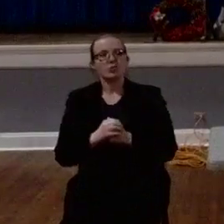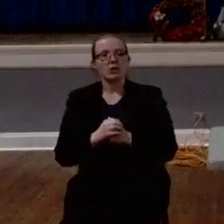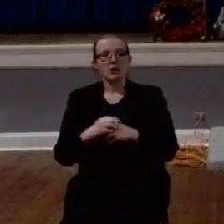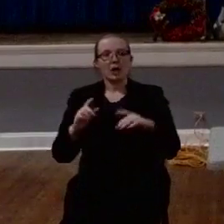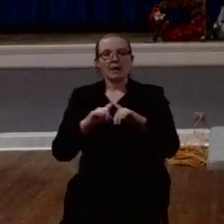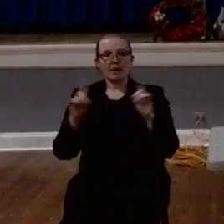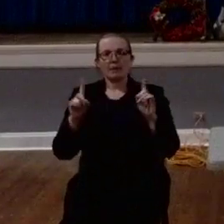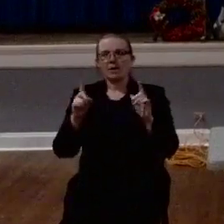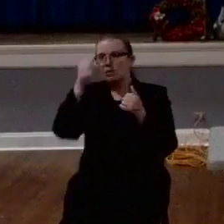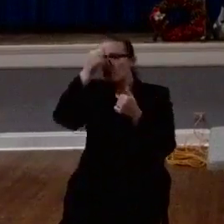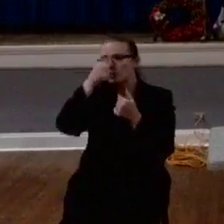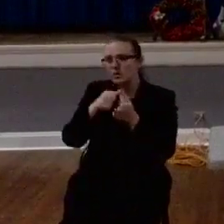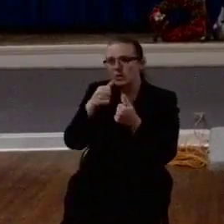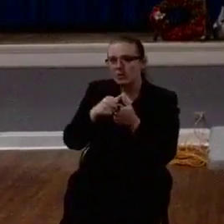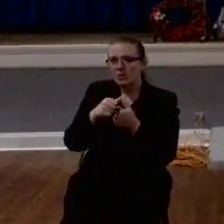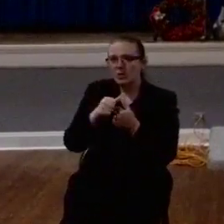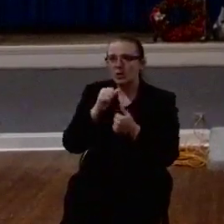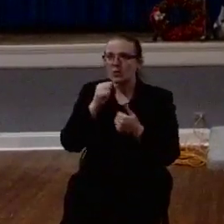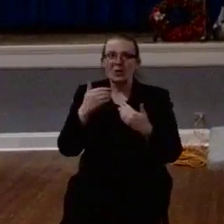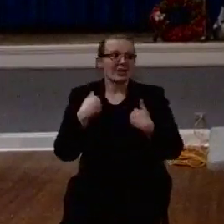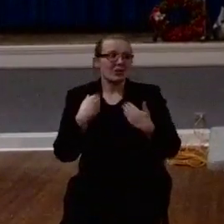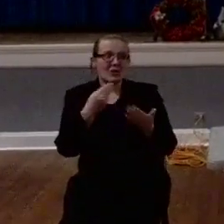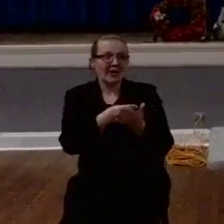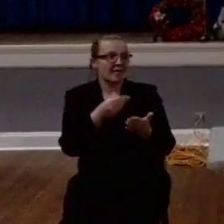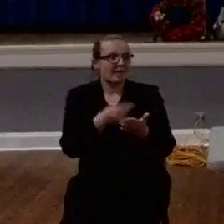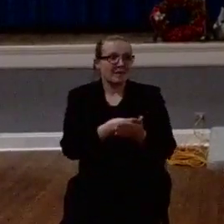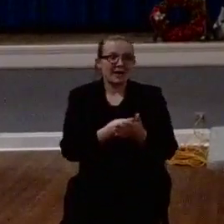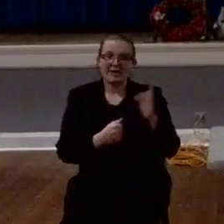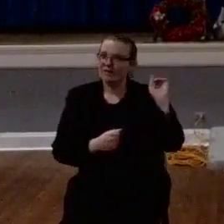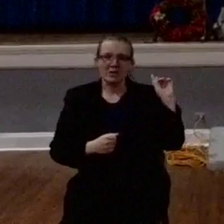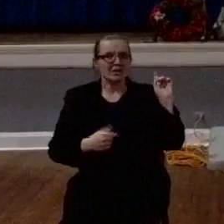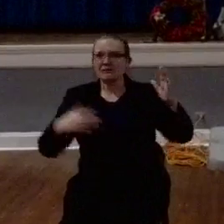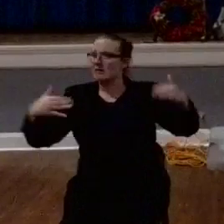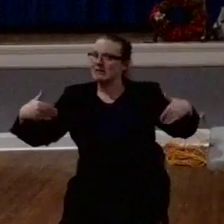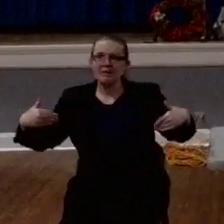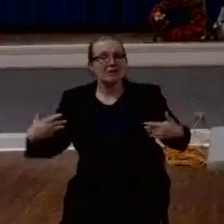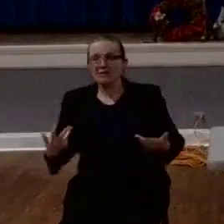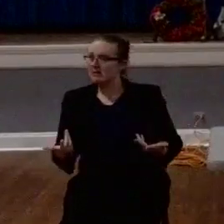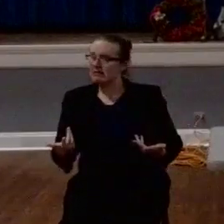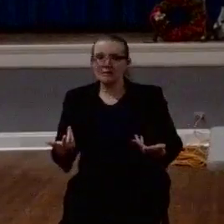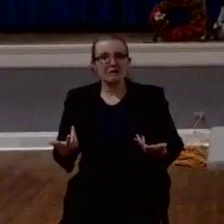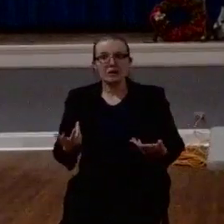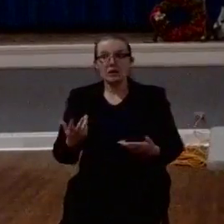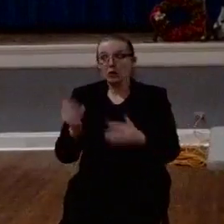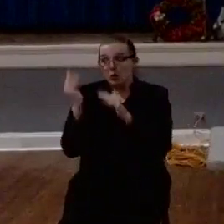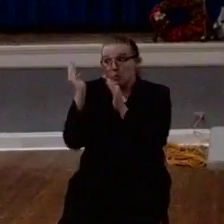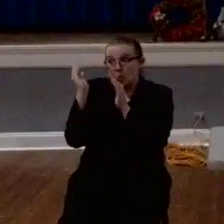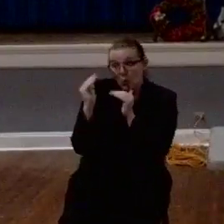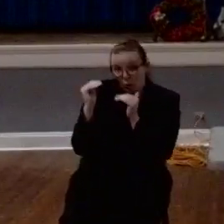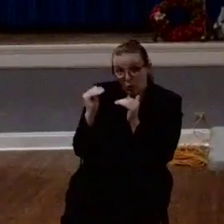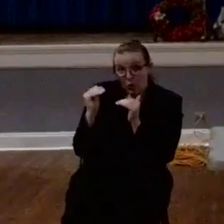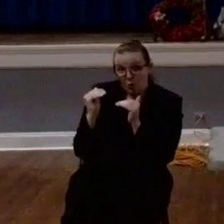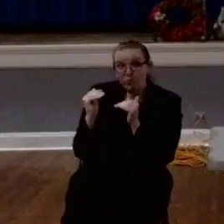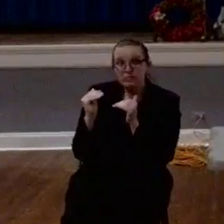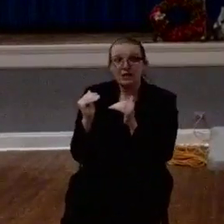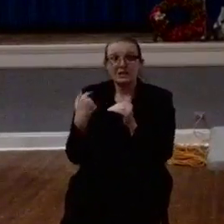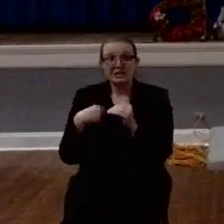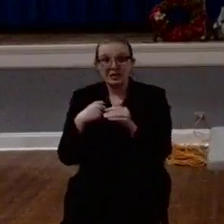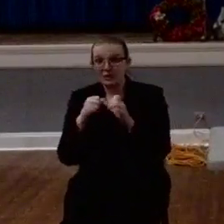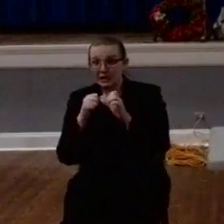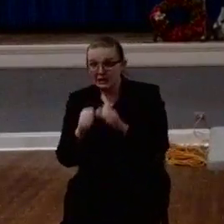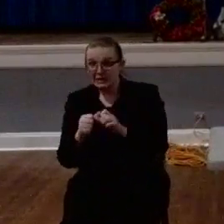But, you know, remember, we don't have funding for any of these wonderful things. So the hope is that we can continue to work through